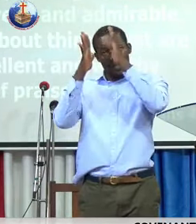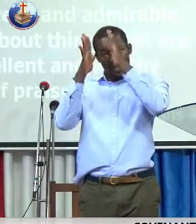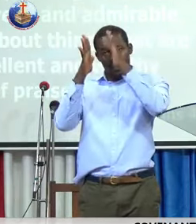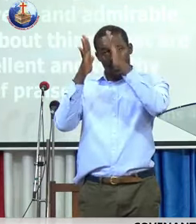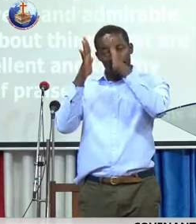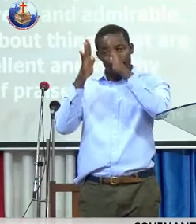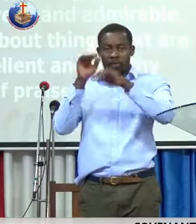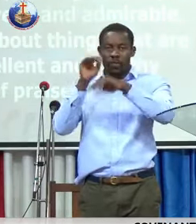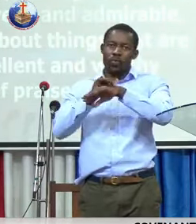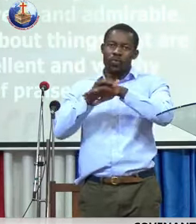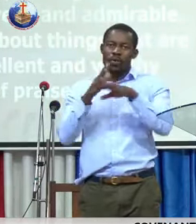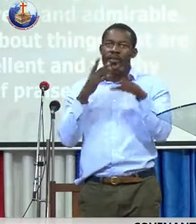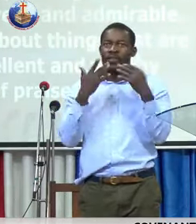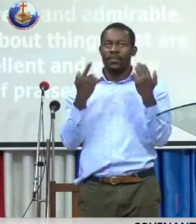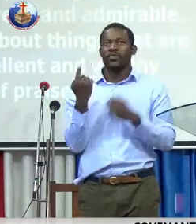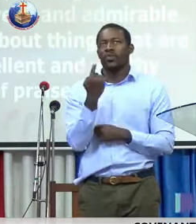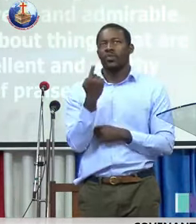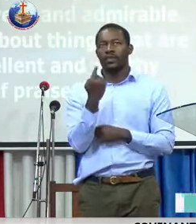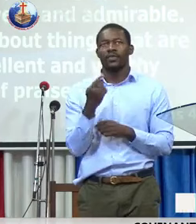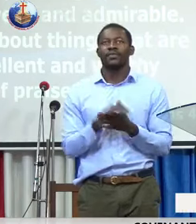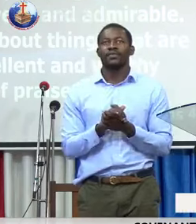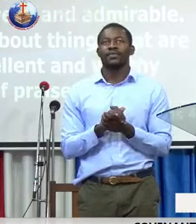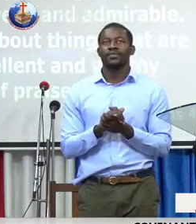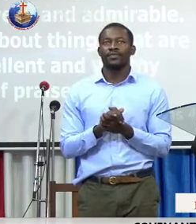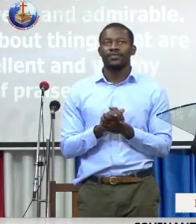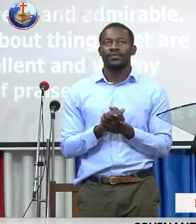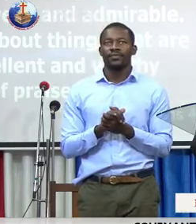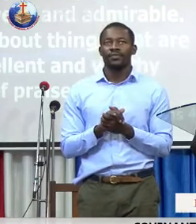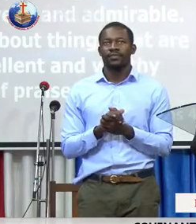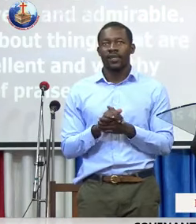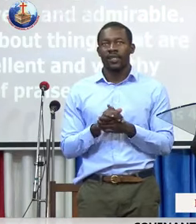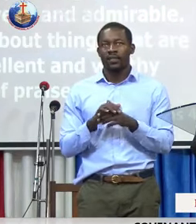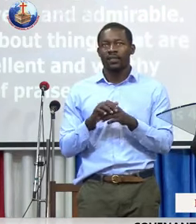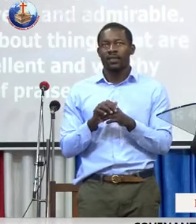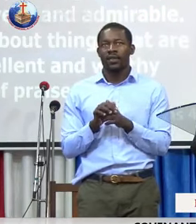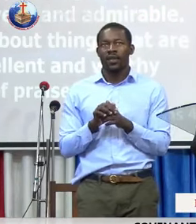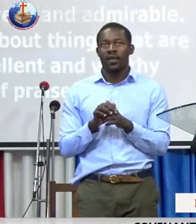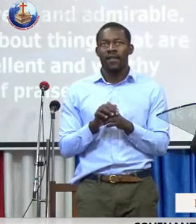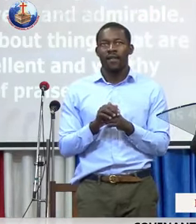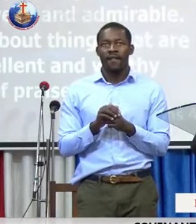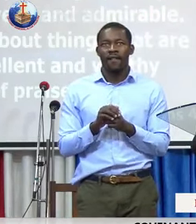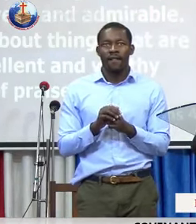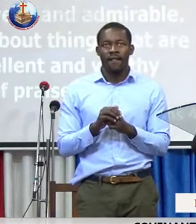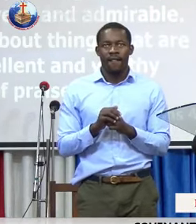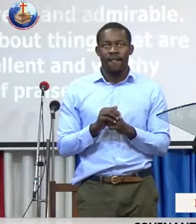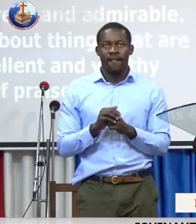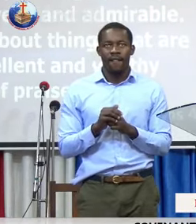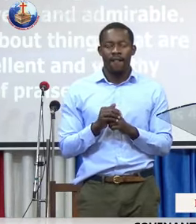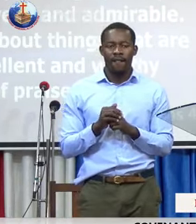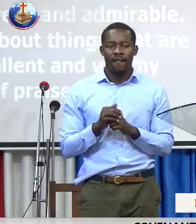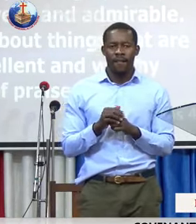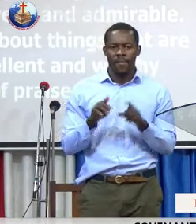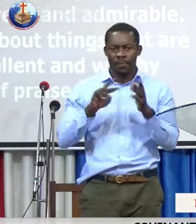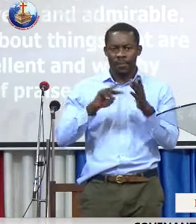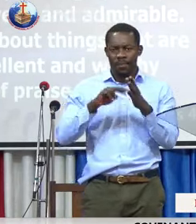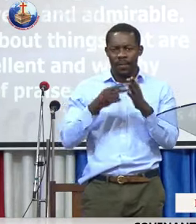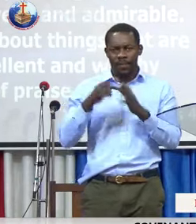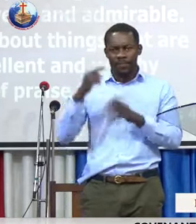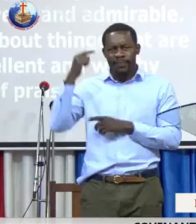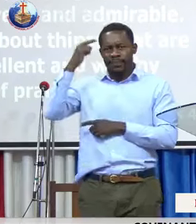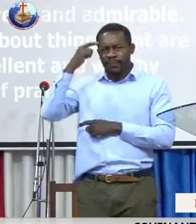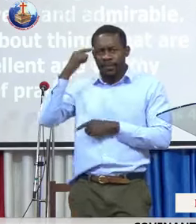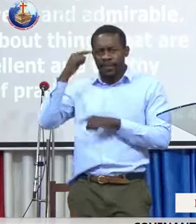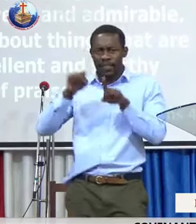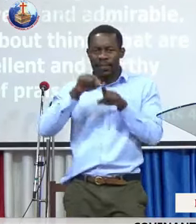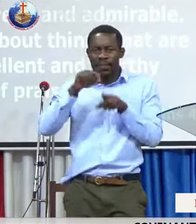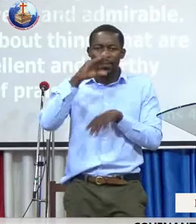8 inatuambia tufikirie kuhusiana na kisafi, chema cha kuheshimika na kinachostahili. So our thoughts and our speech. Kwa hivyo mawazo